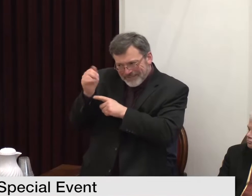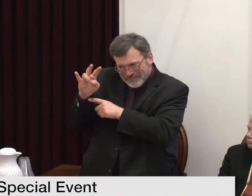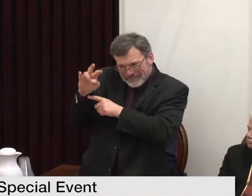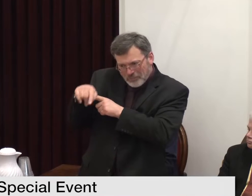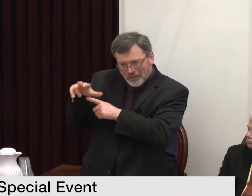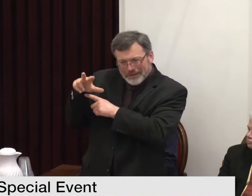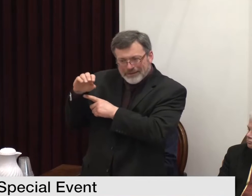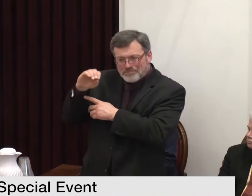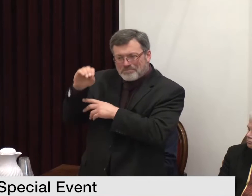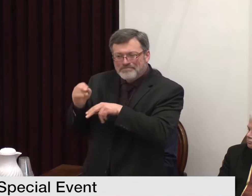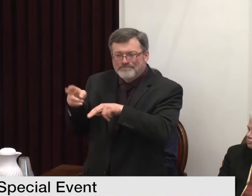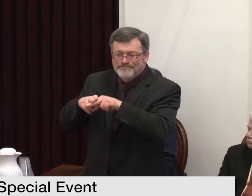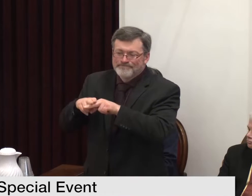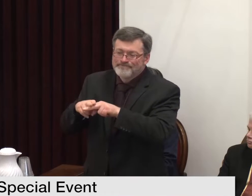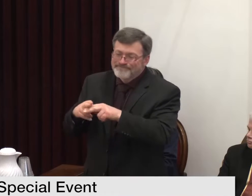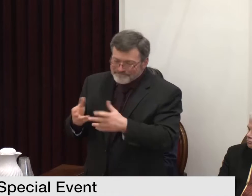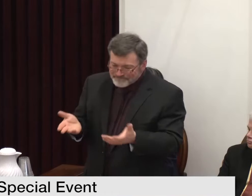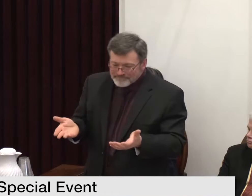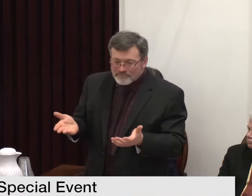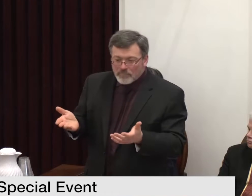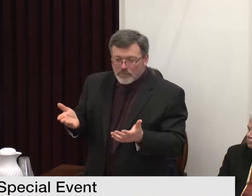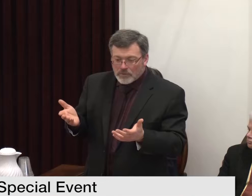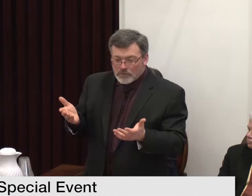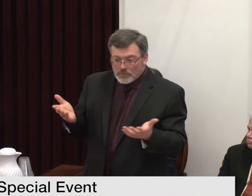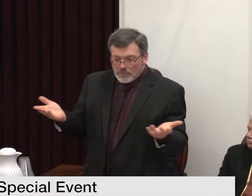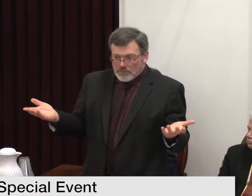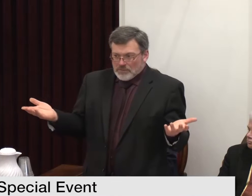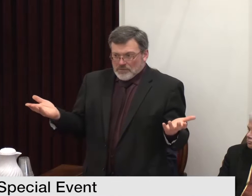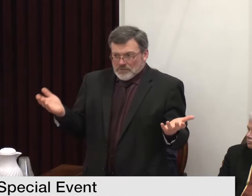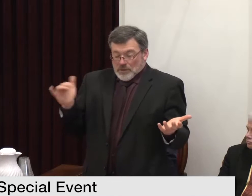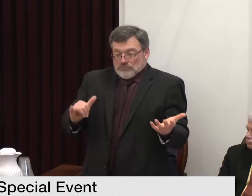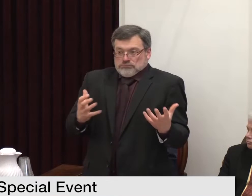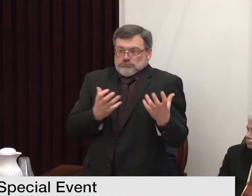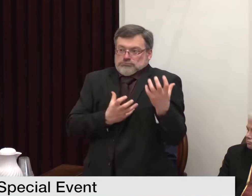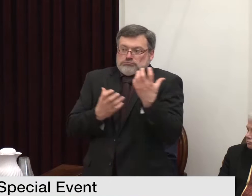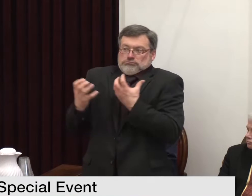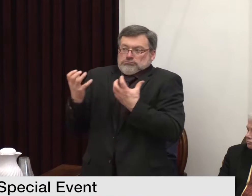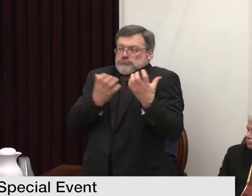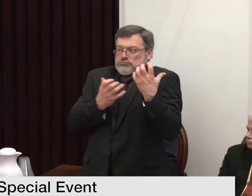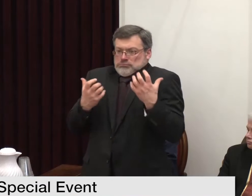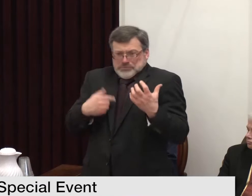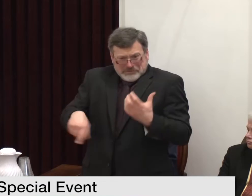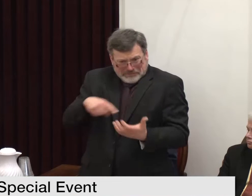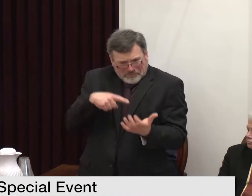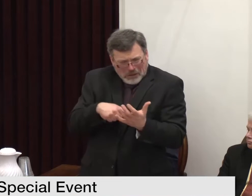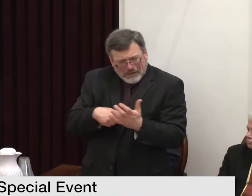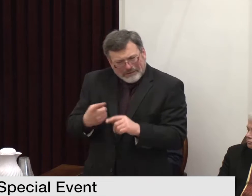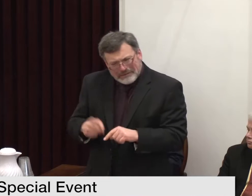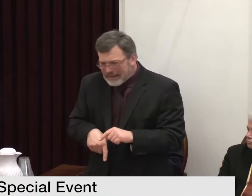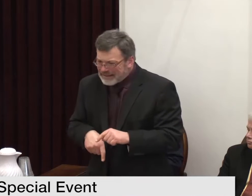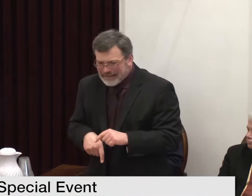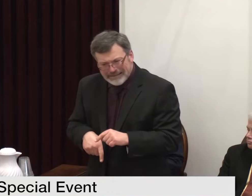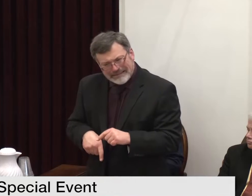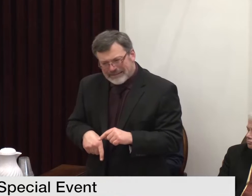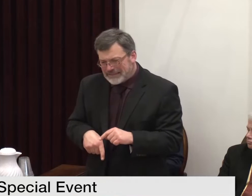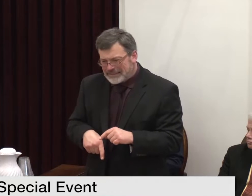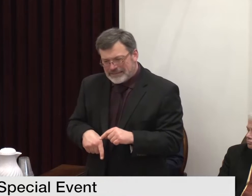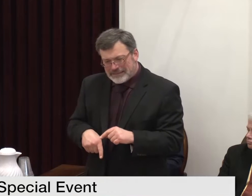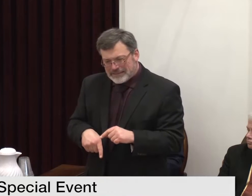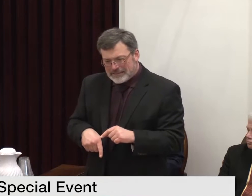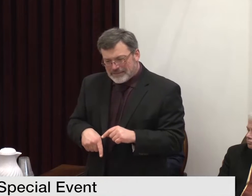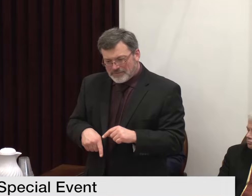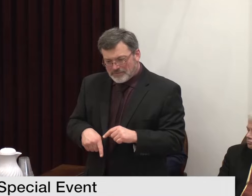Vermonters can't afford this increase. And when you consider it comes with stagnant or declining